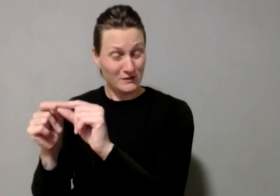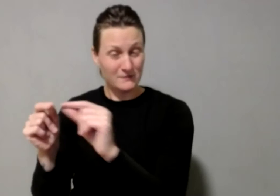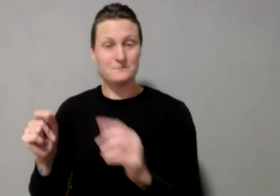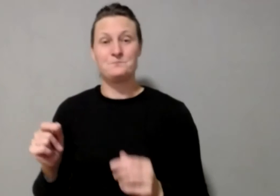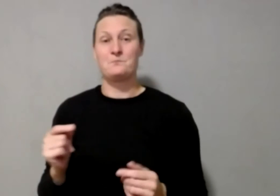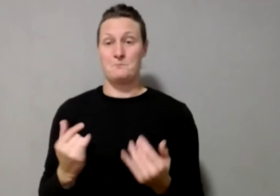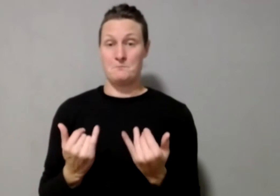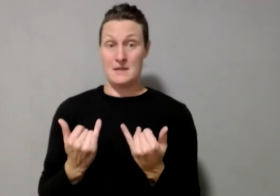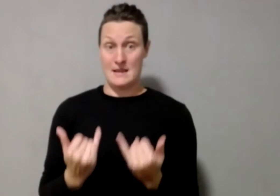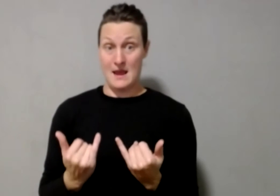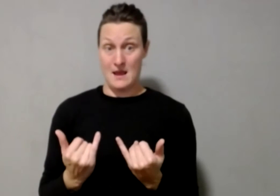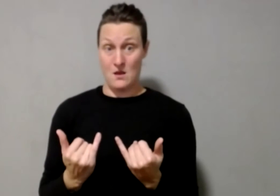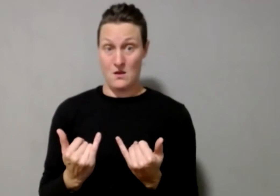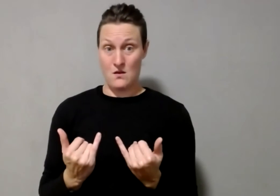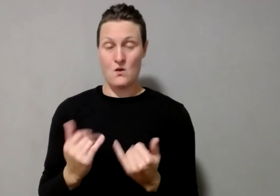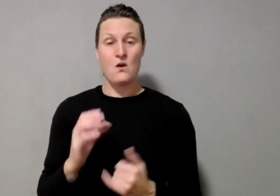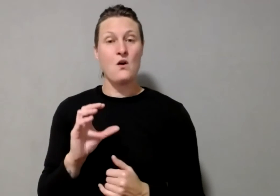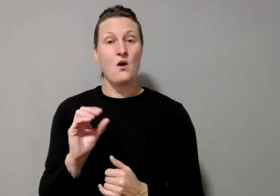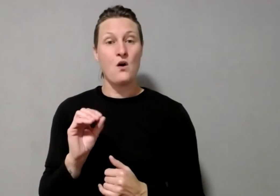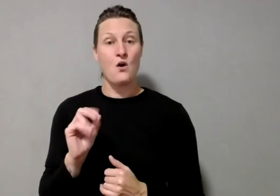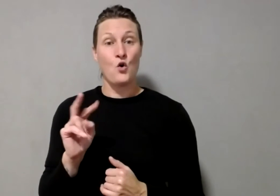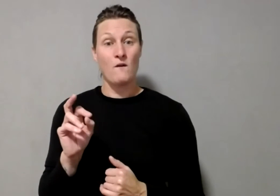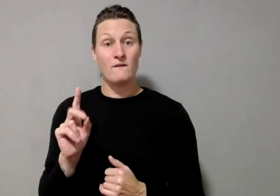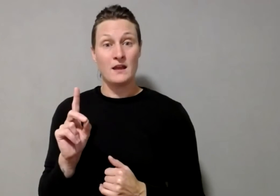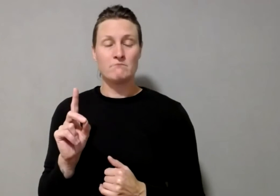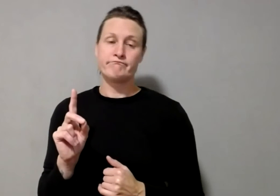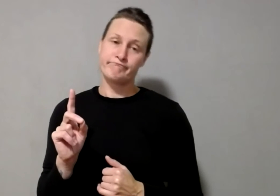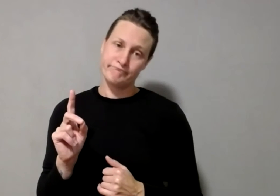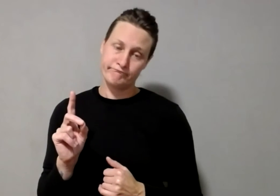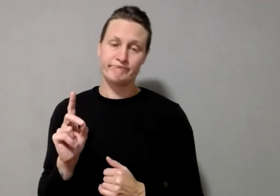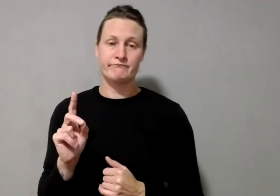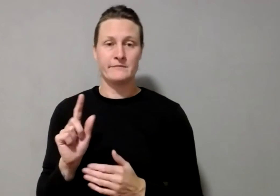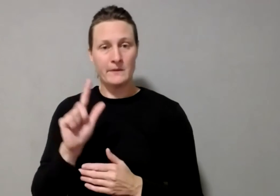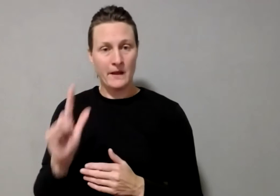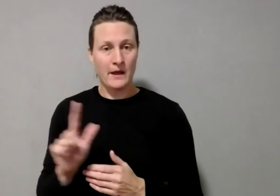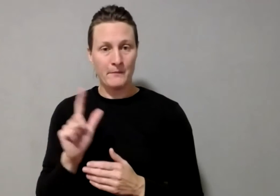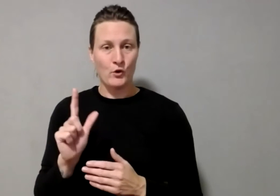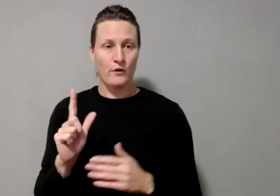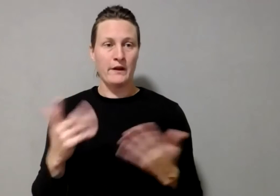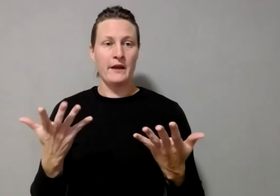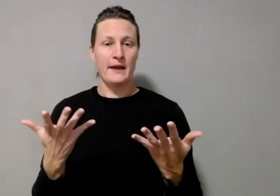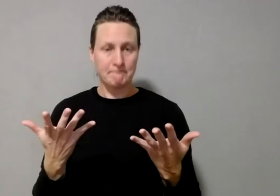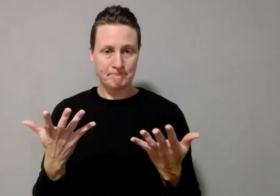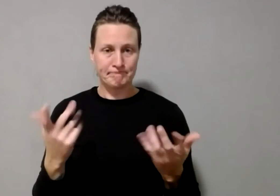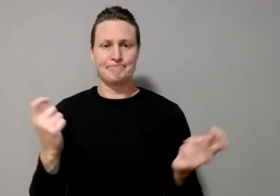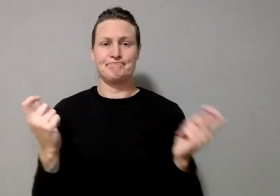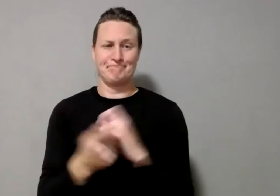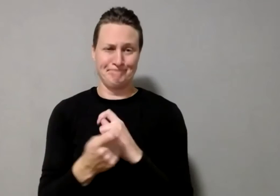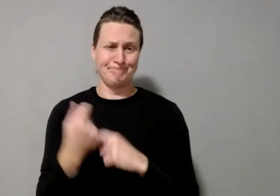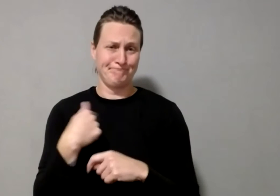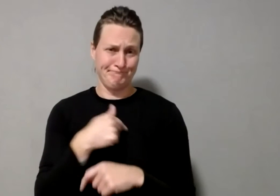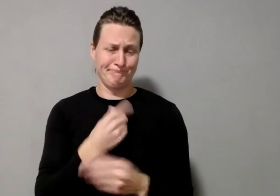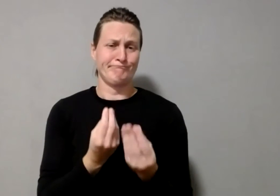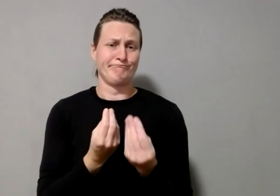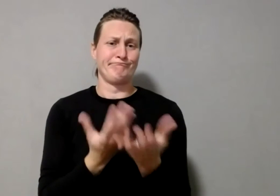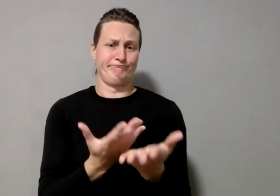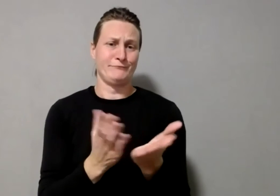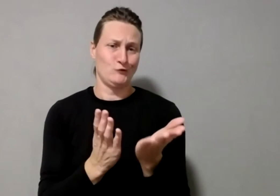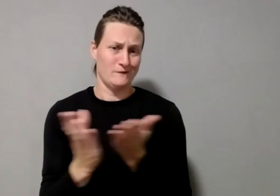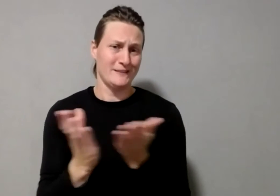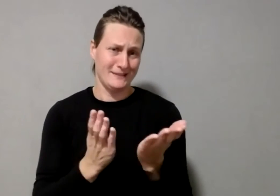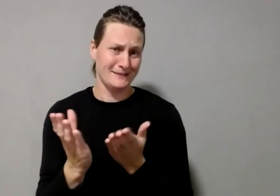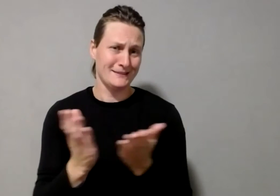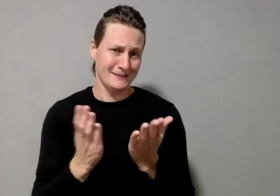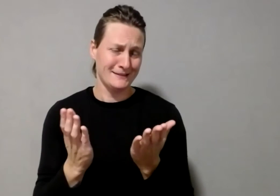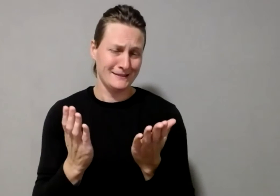ways in terms of how we've been delivering services. We've been working over the last few months to get